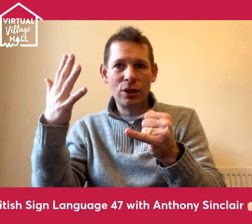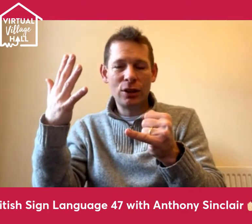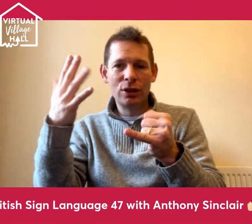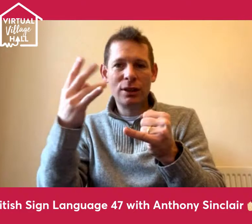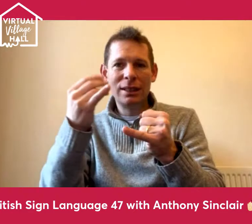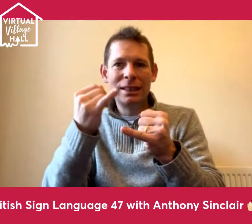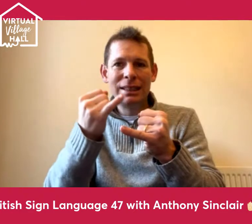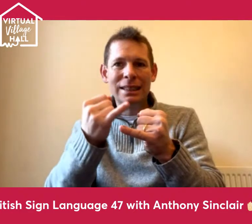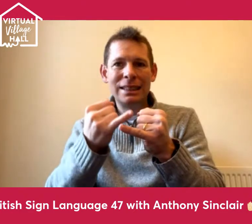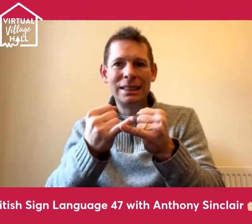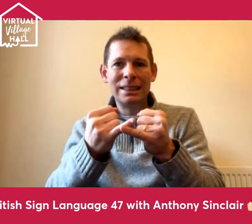silver,